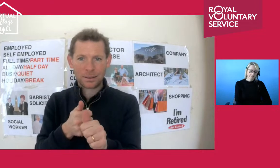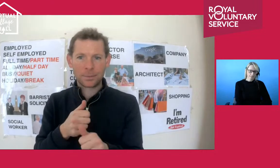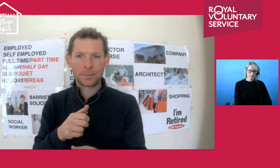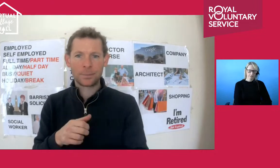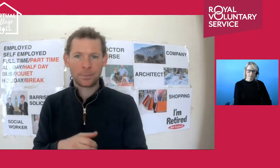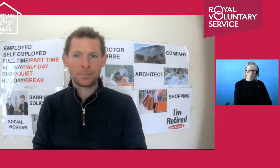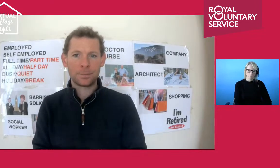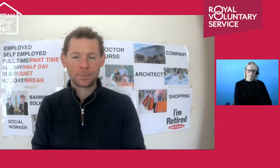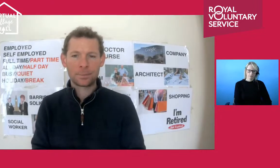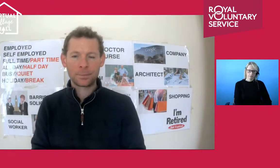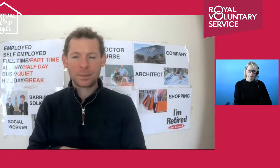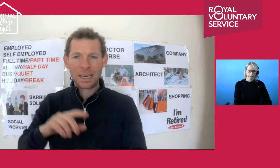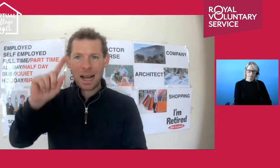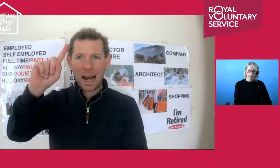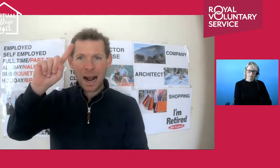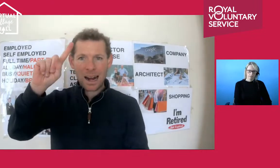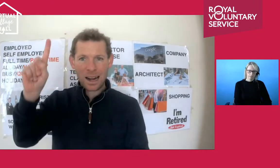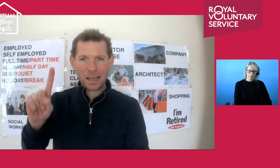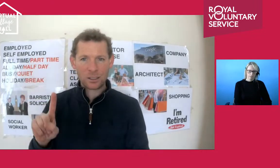classroom assistant,